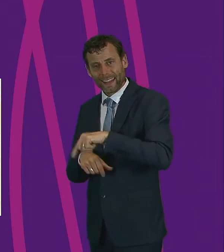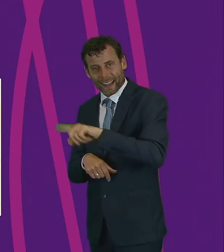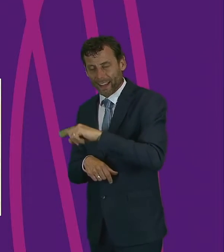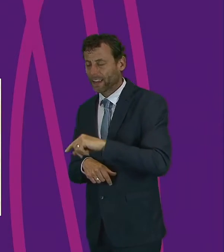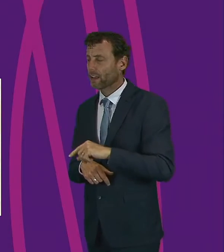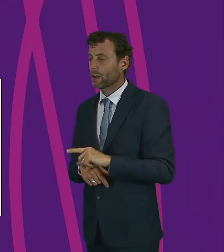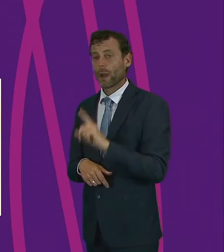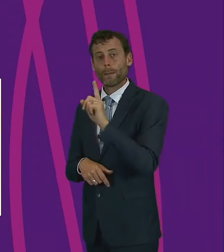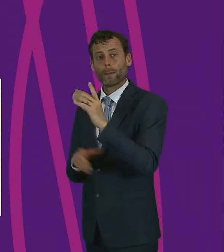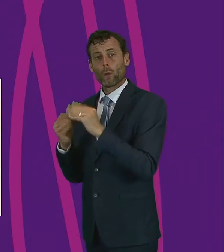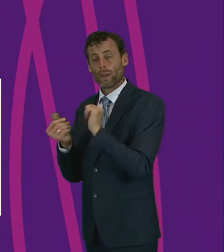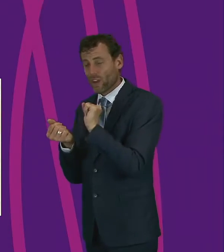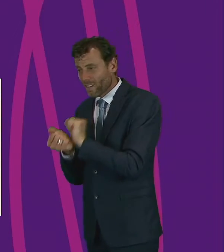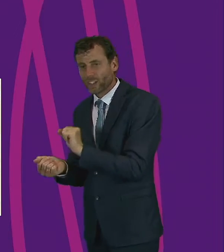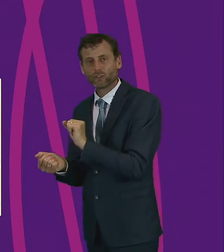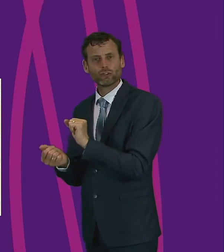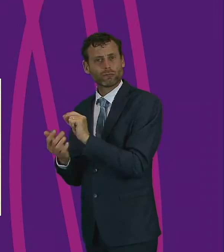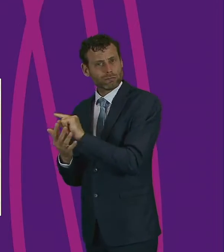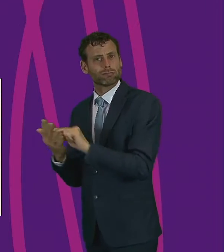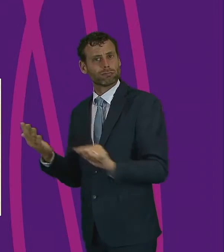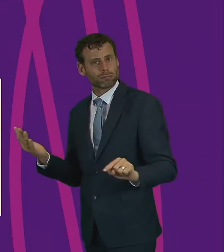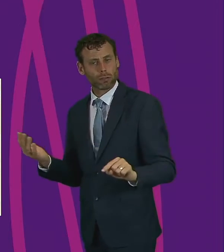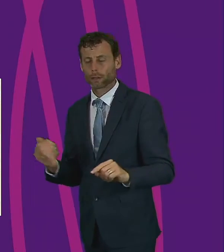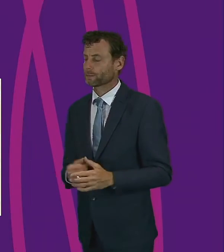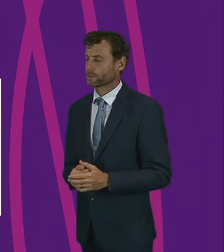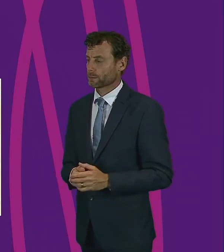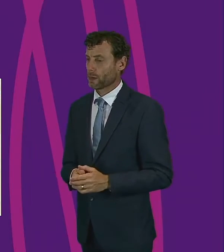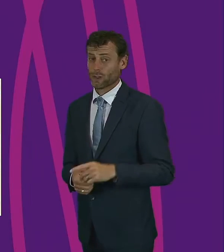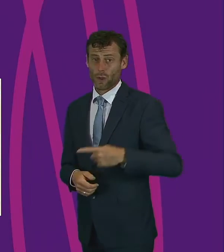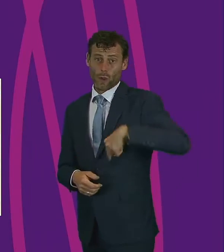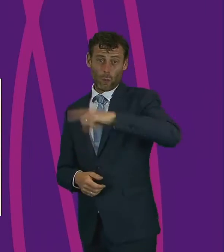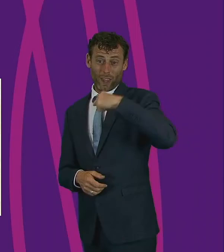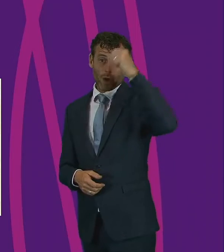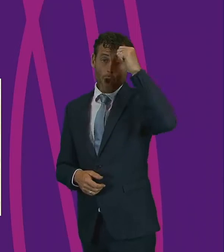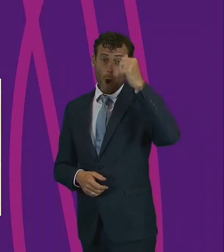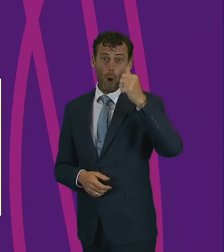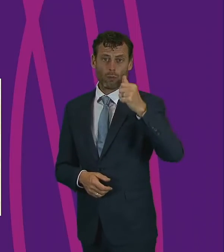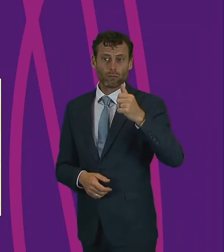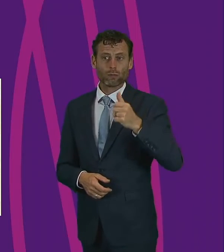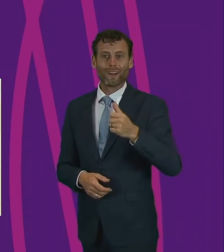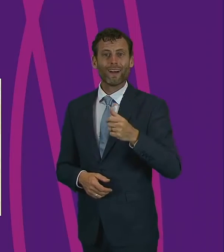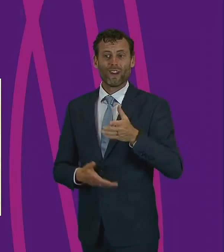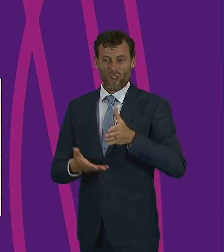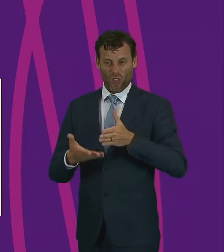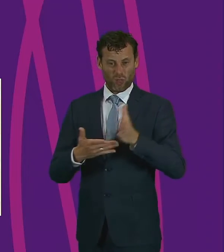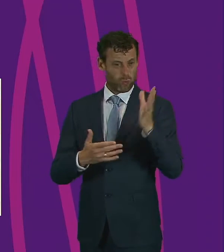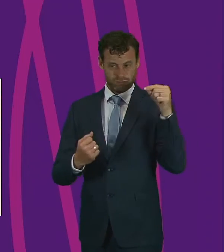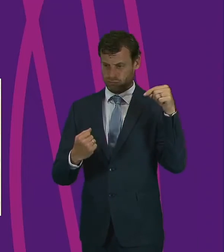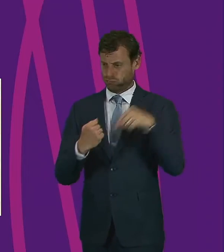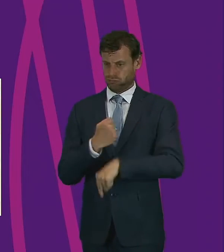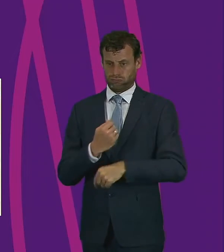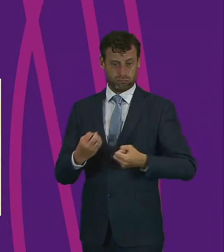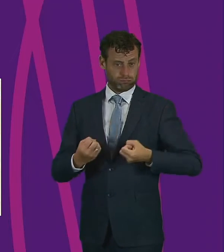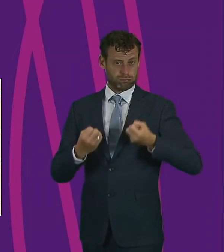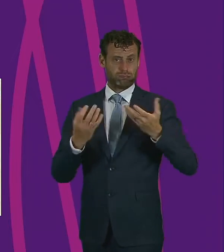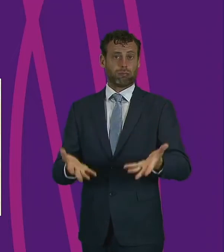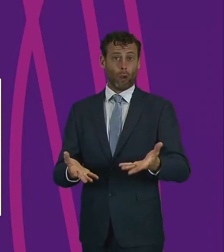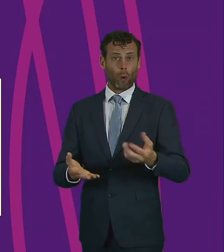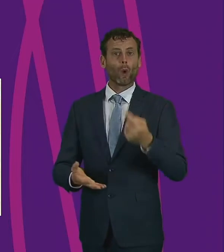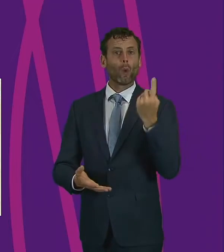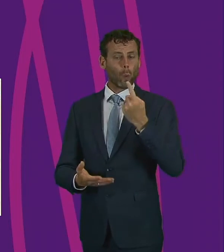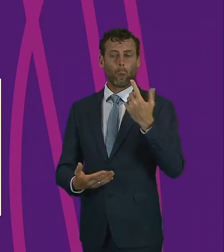with convictions. We know the impacts of this crisis will not fall evenly. The majority of our key workers are women, but they are more likely to be